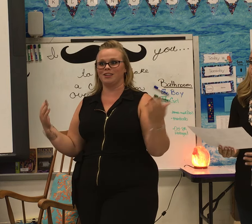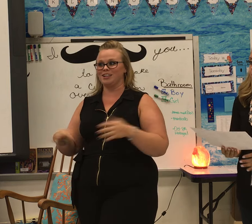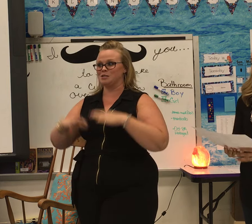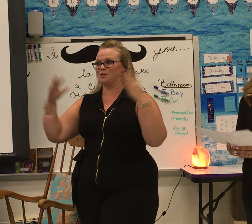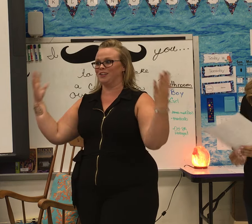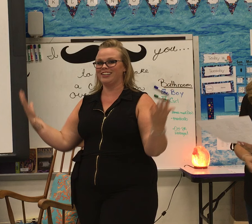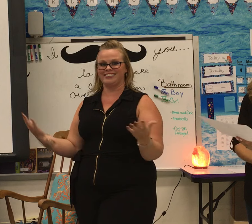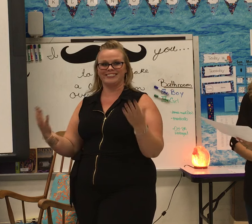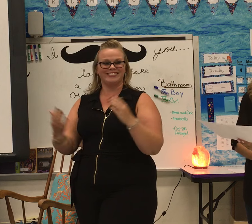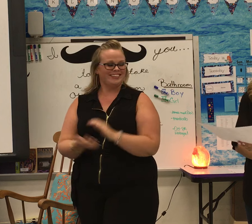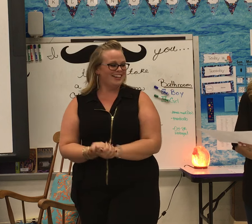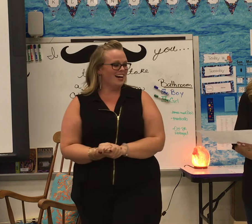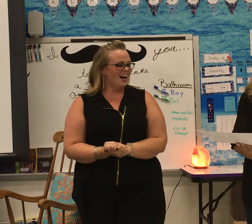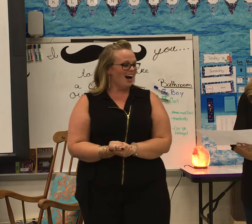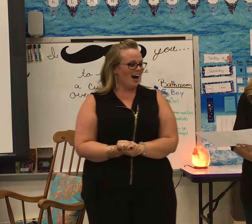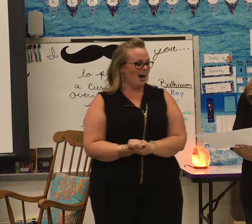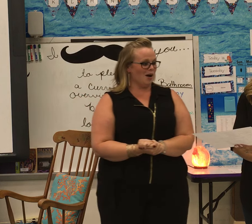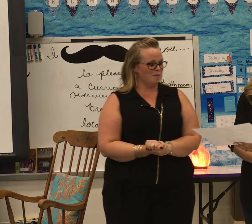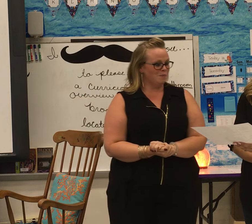thinking globally, exploring.